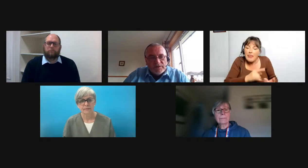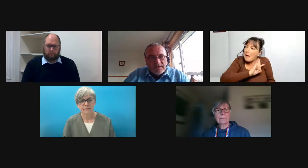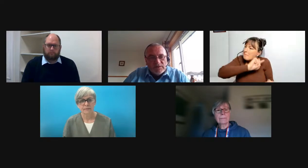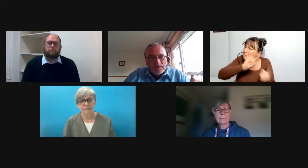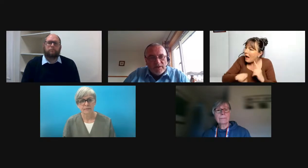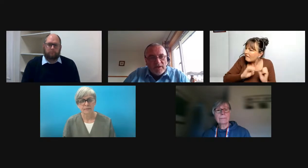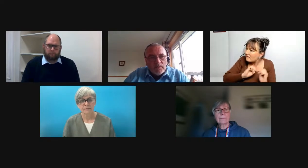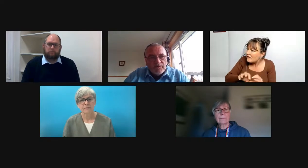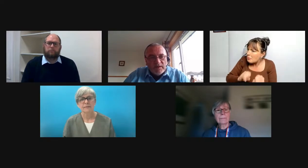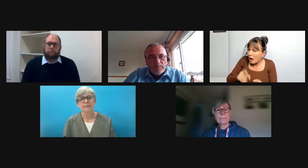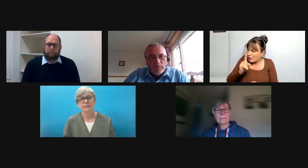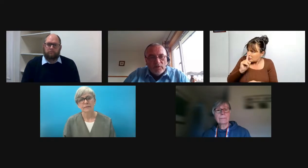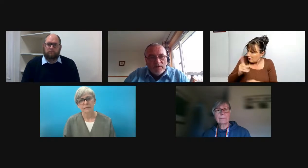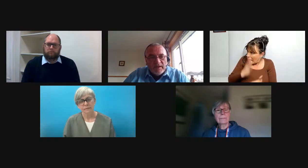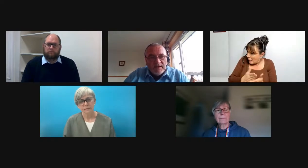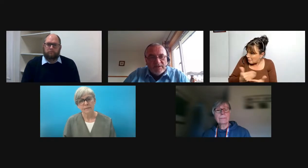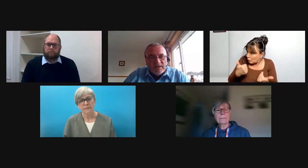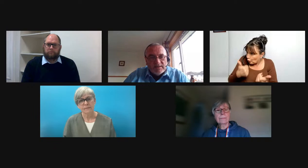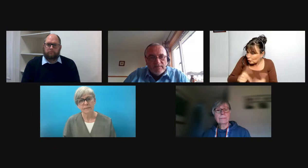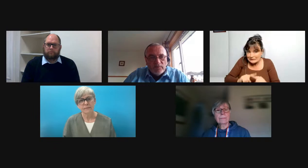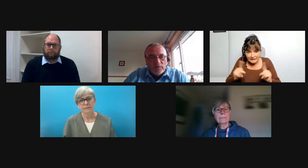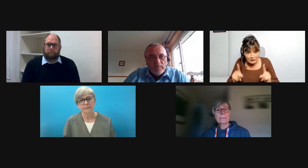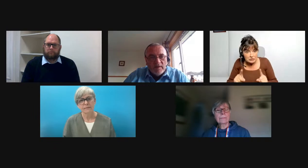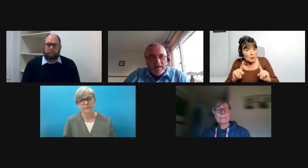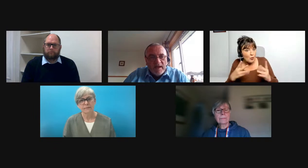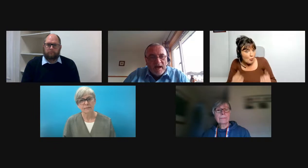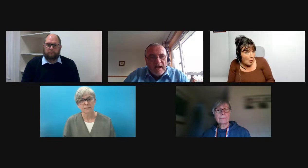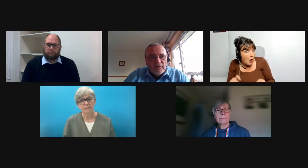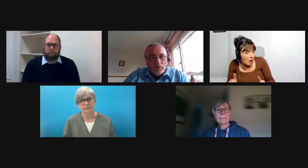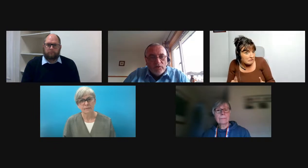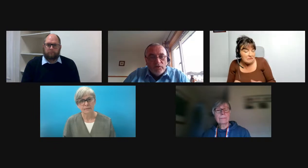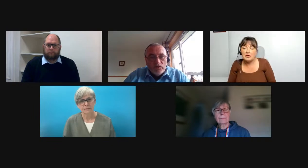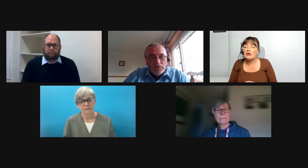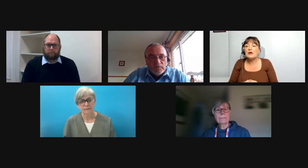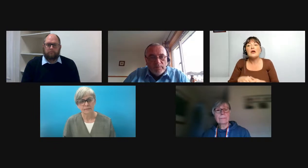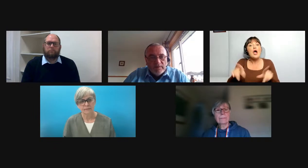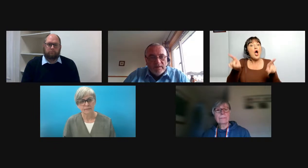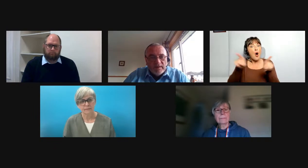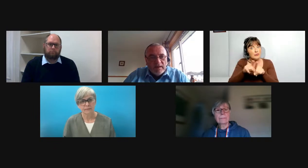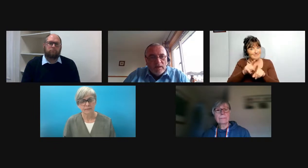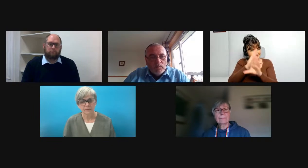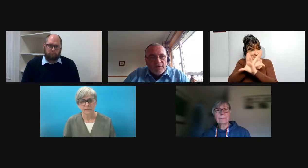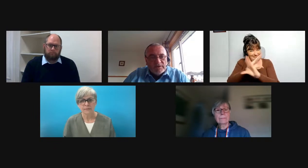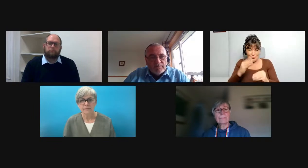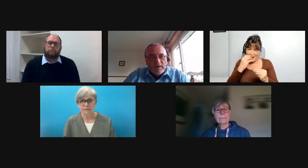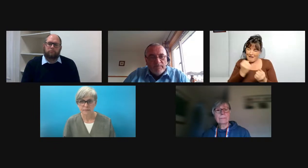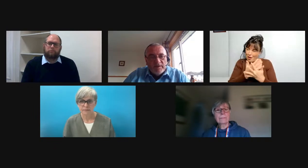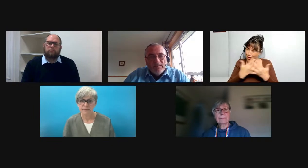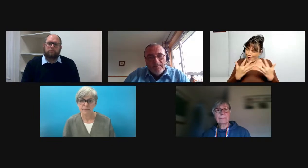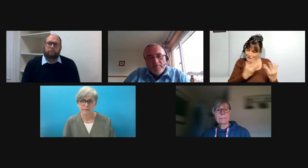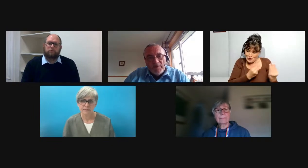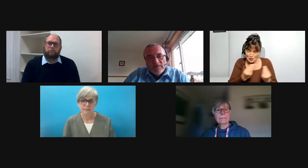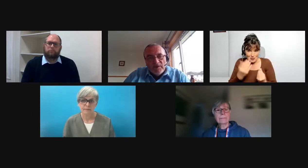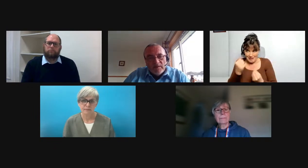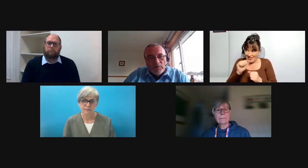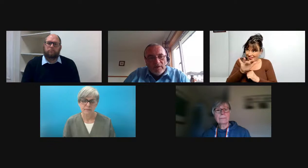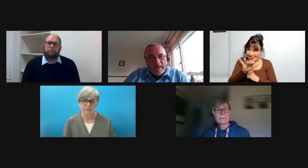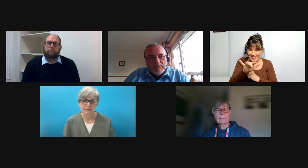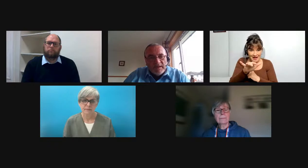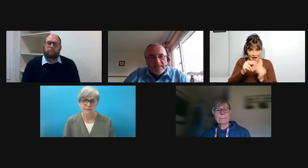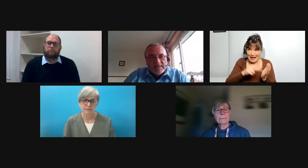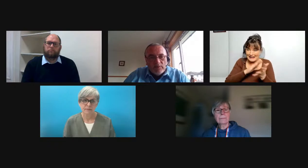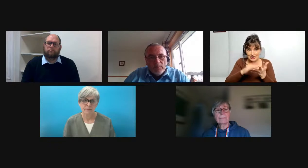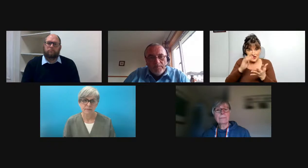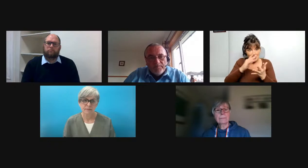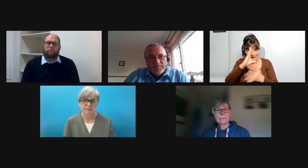of resources which are now available on NHS and Forum and on YouTube, which have been made available